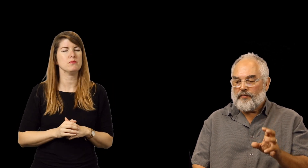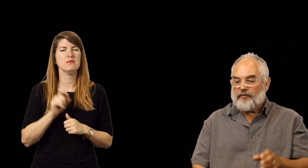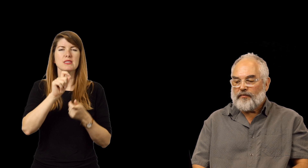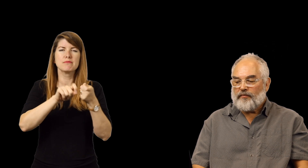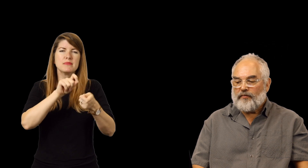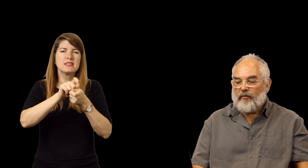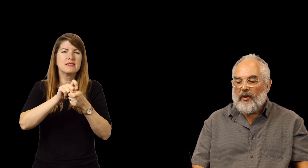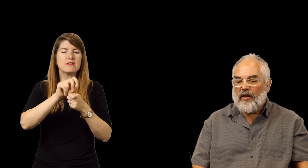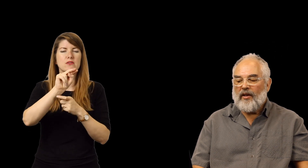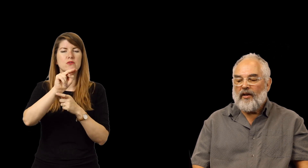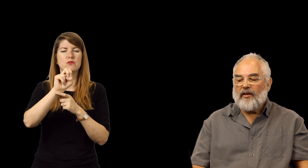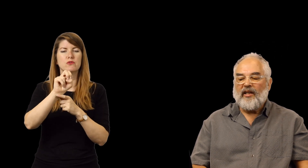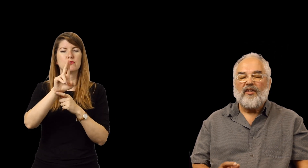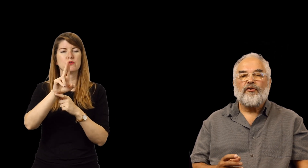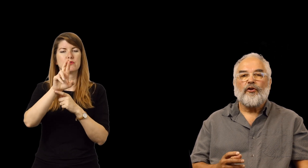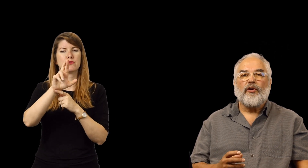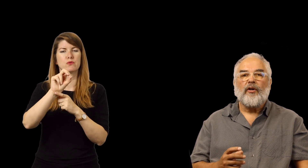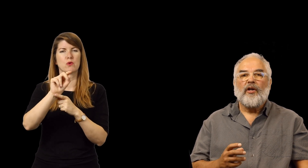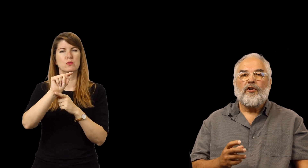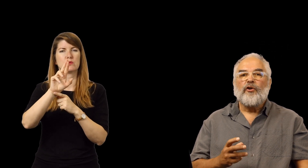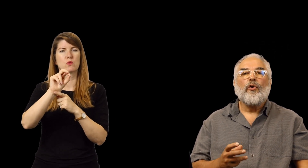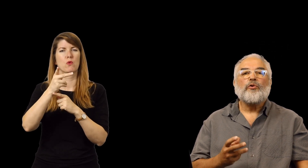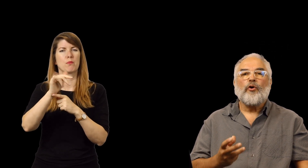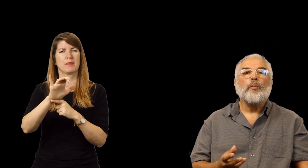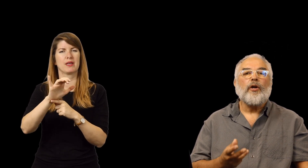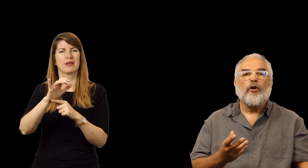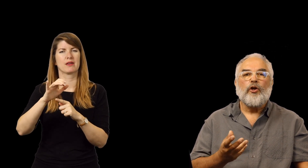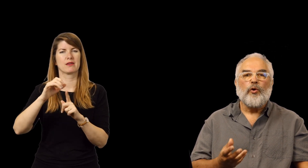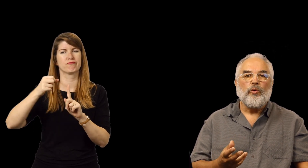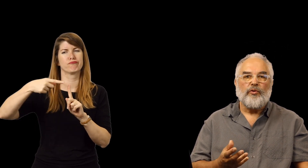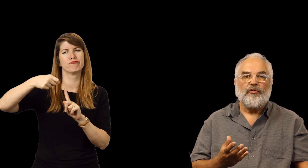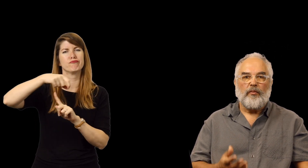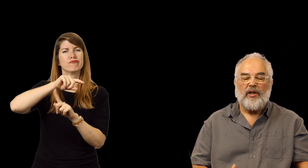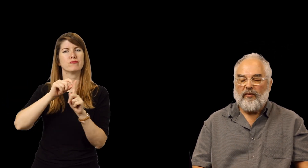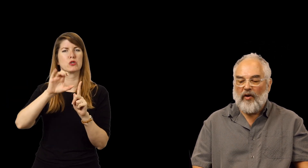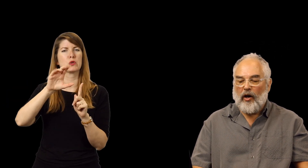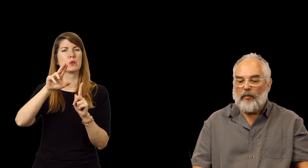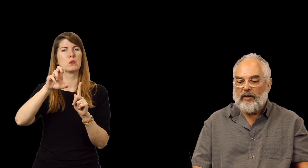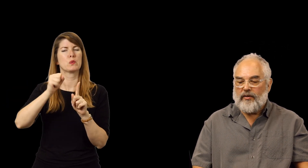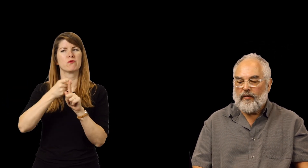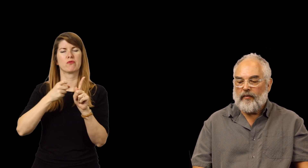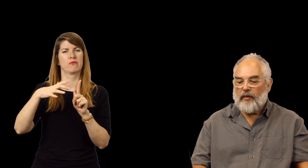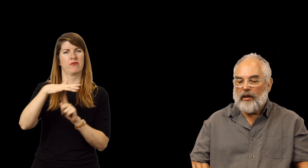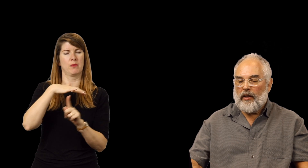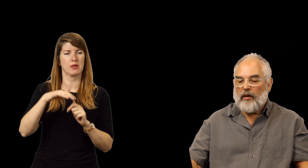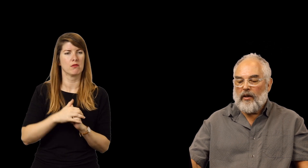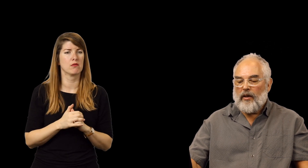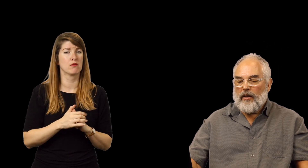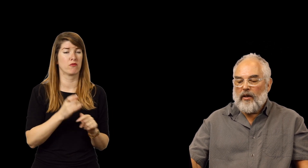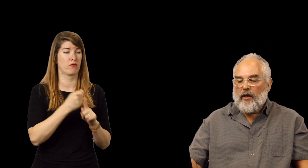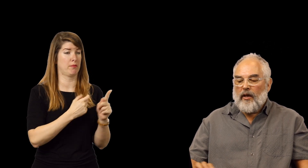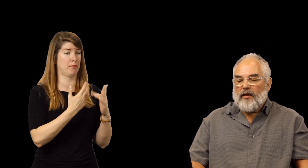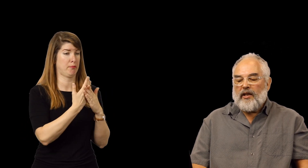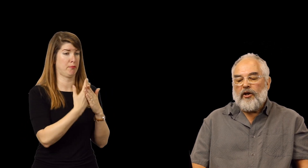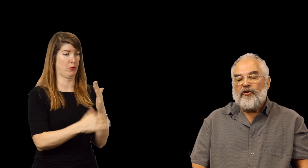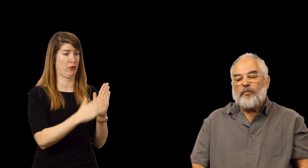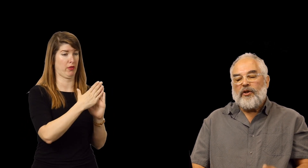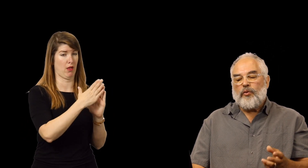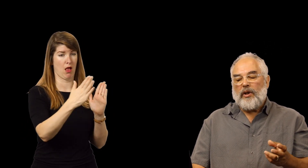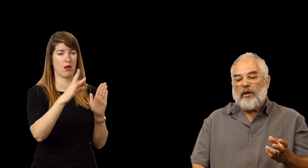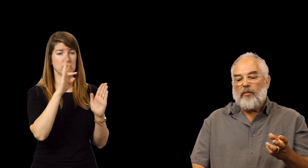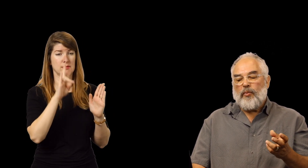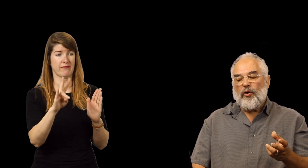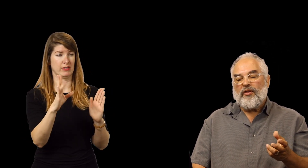experience. They need certain neurotropic cues from the environment. The